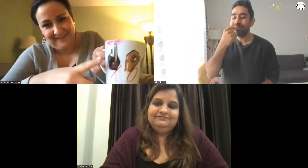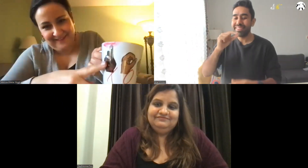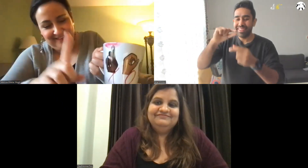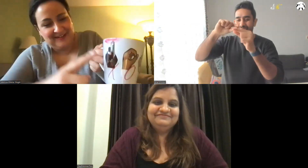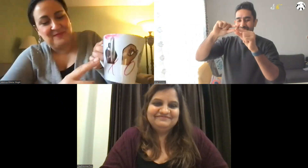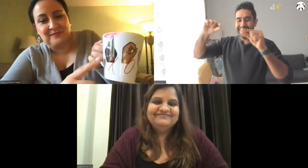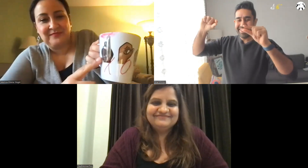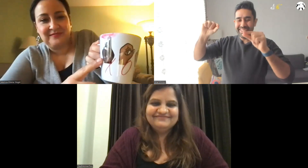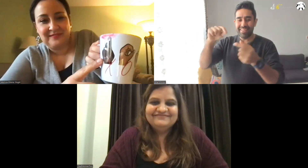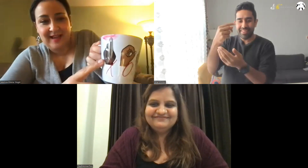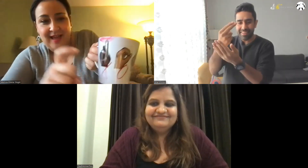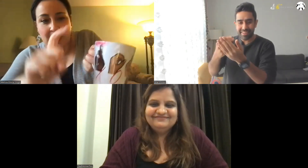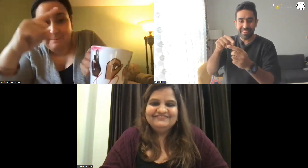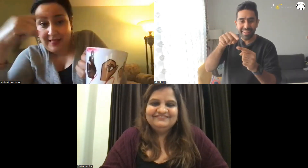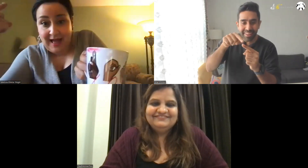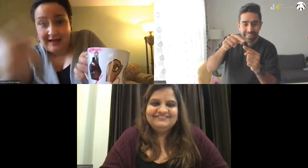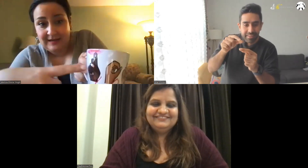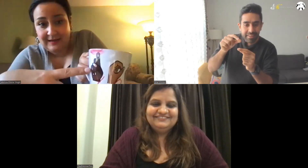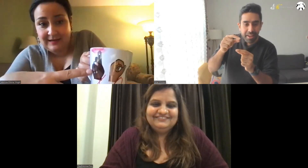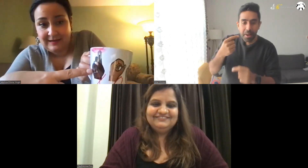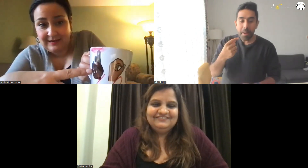So that's the lipstick.